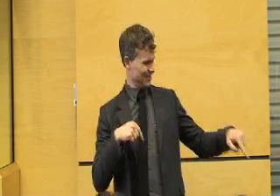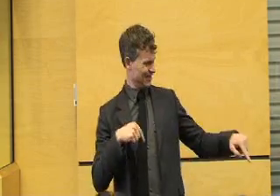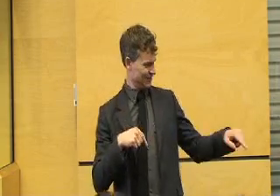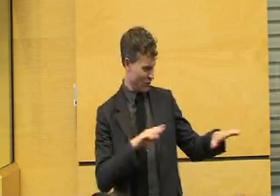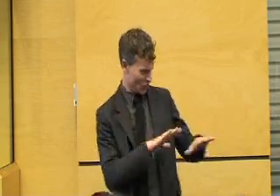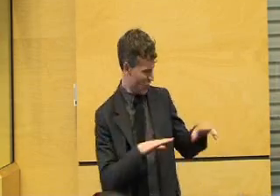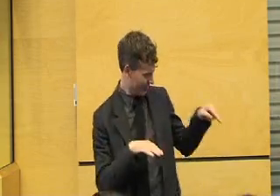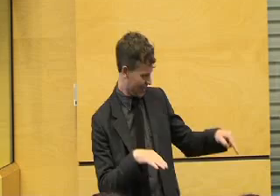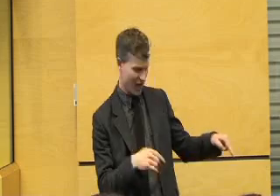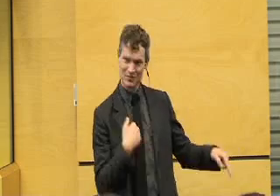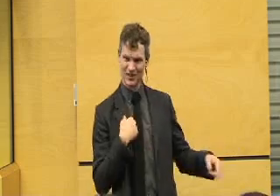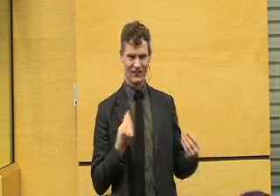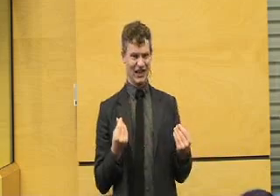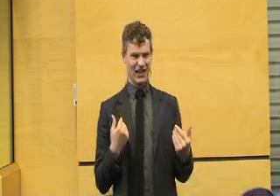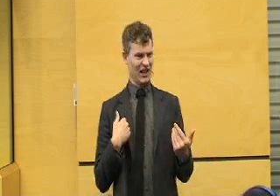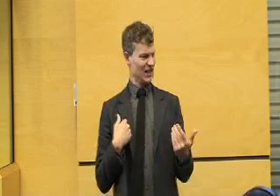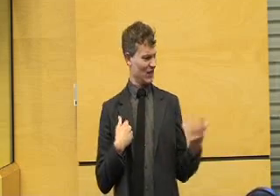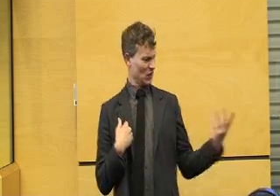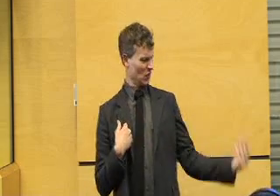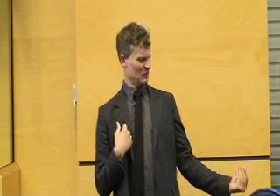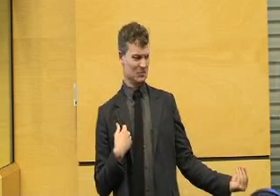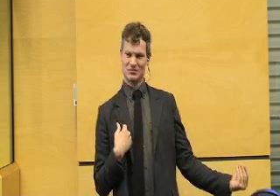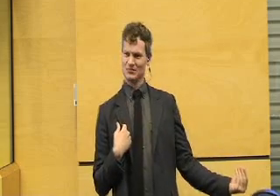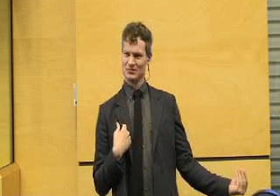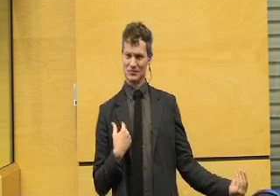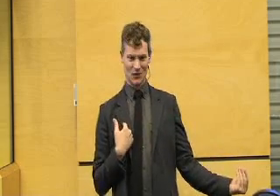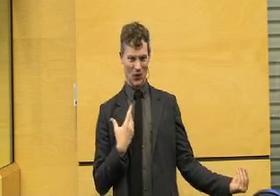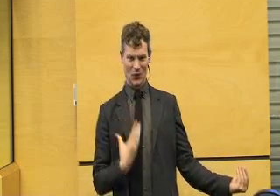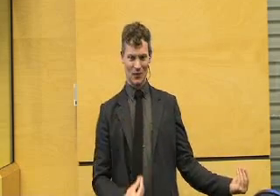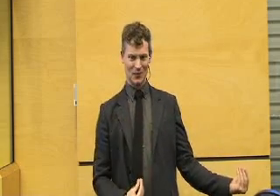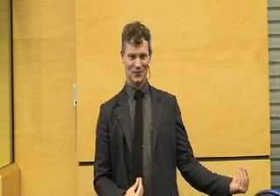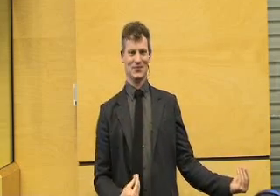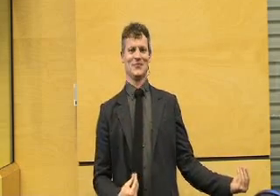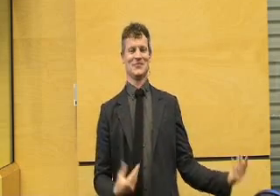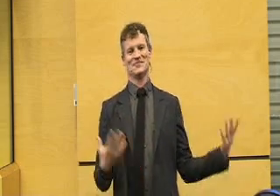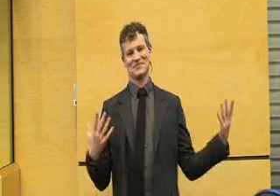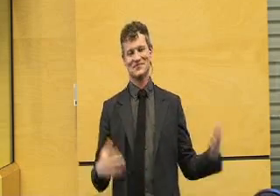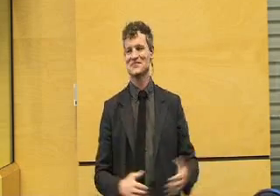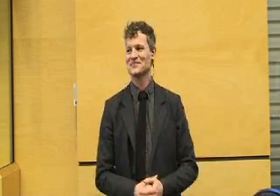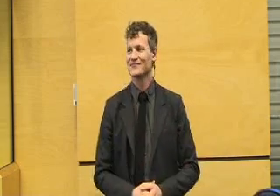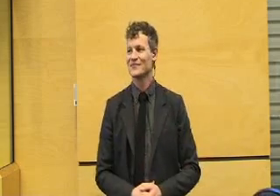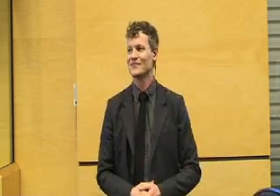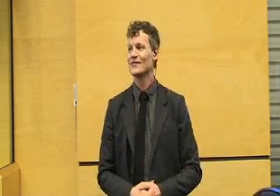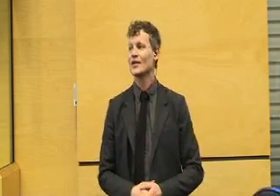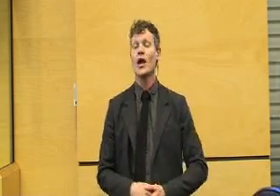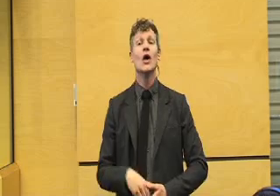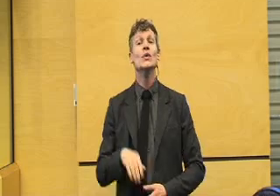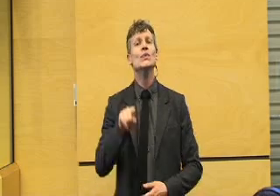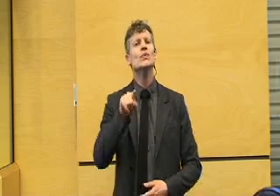I start with a little concern. I think in your statement you said Thailand has a